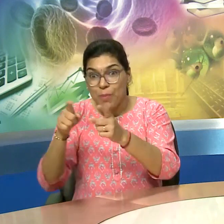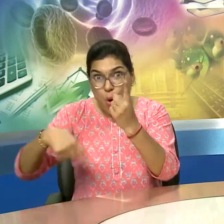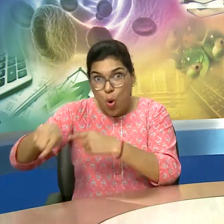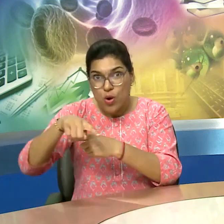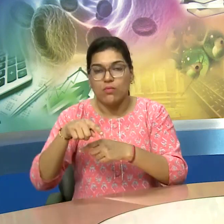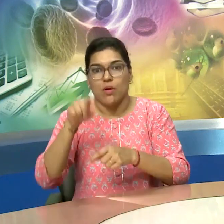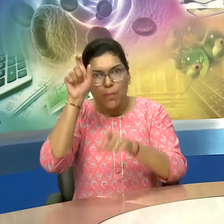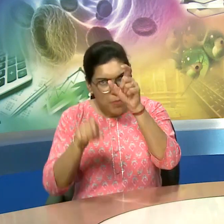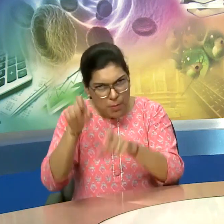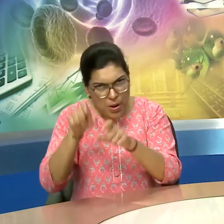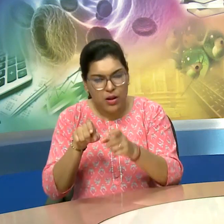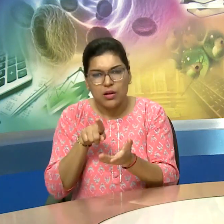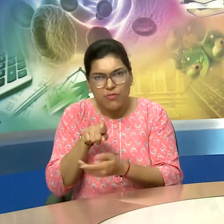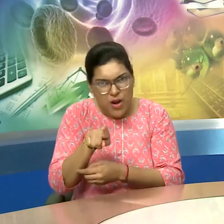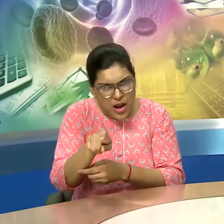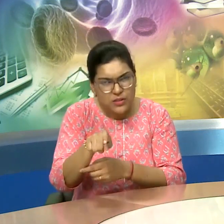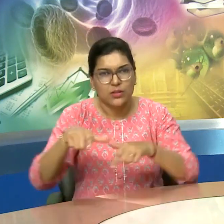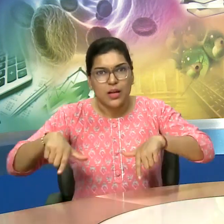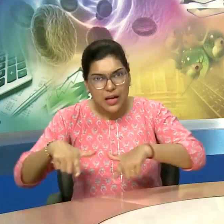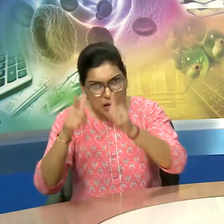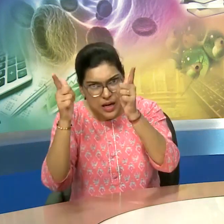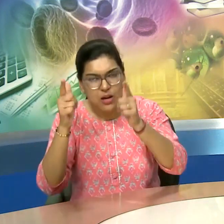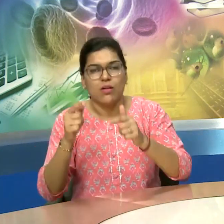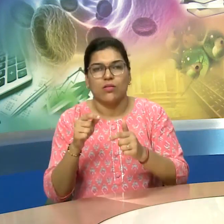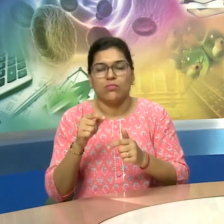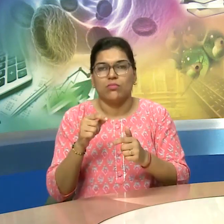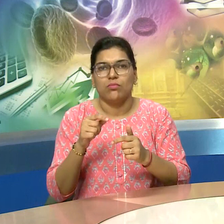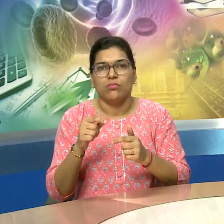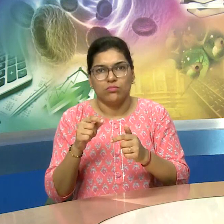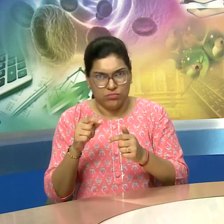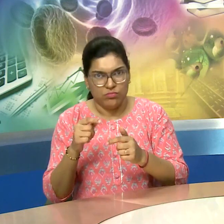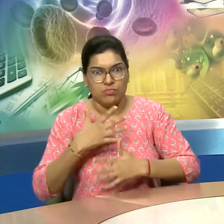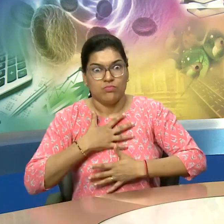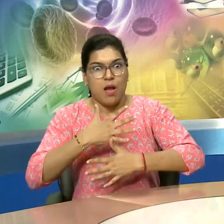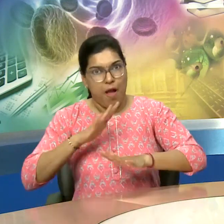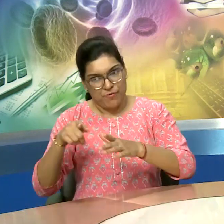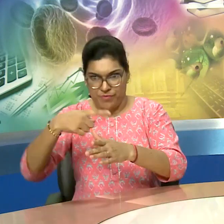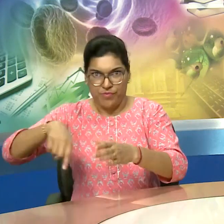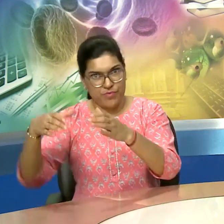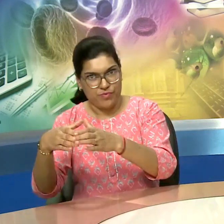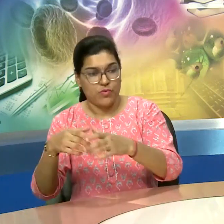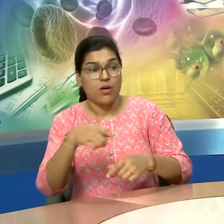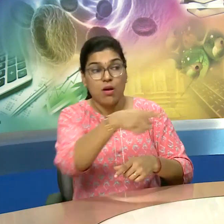which comes under the category of biotic and abiotic. They are just